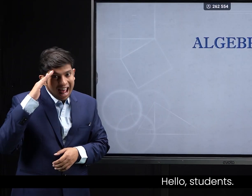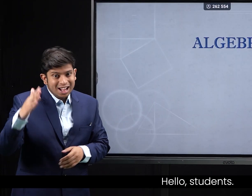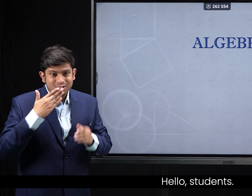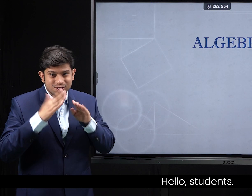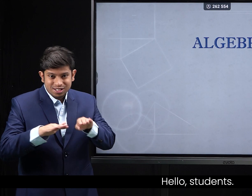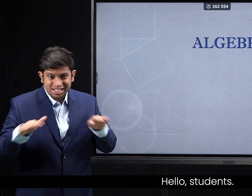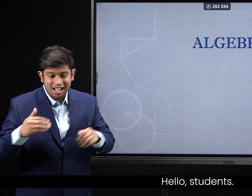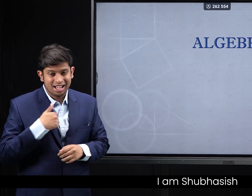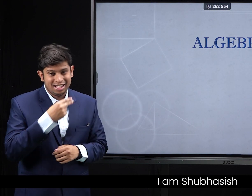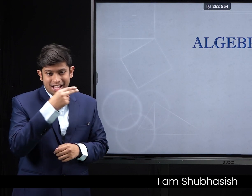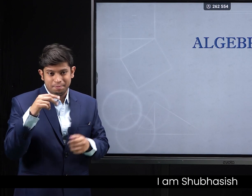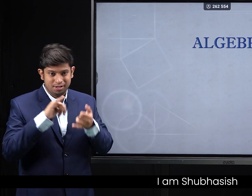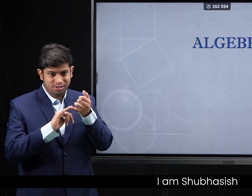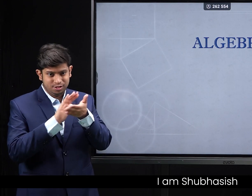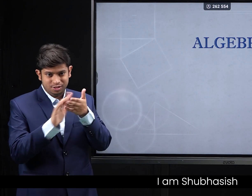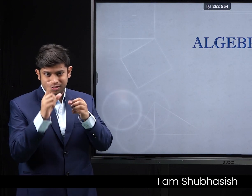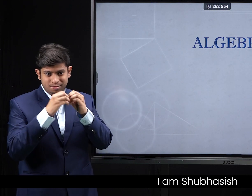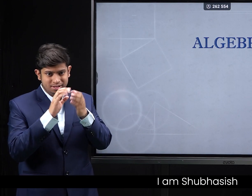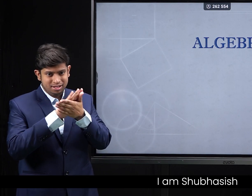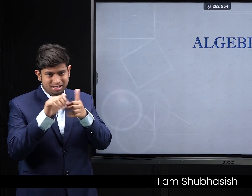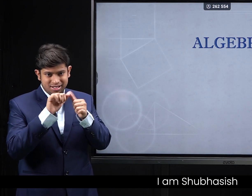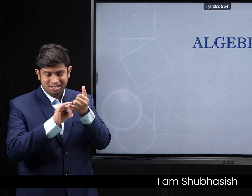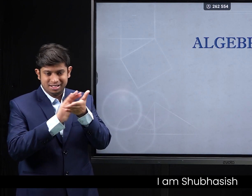Hello students, I am Subhashish.